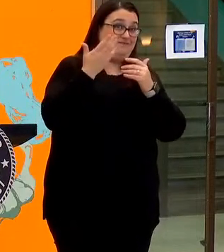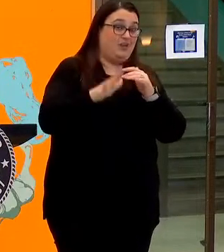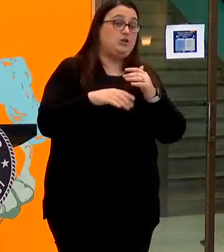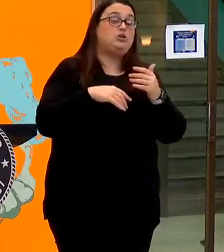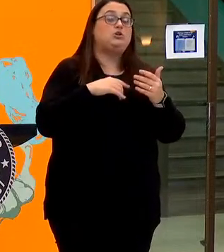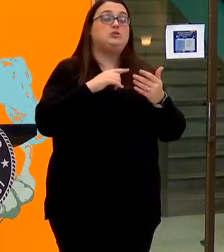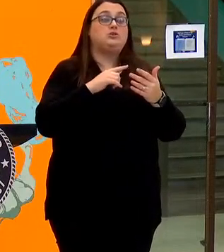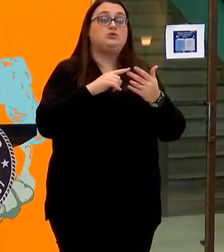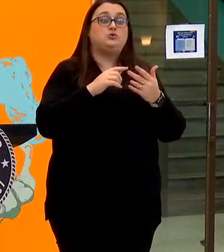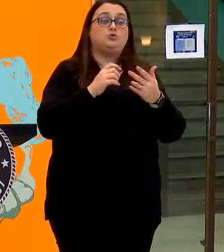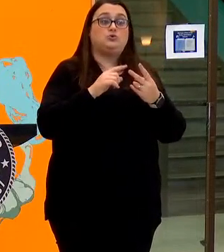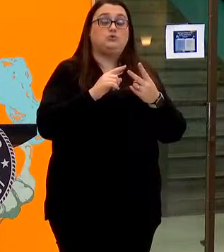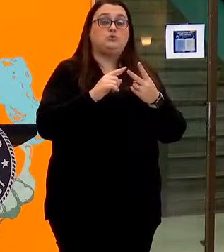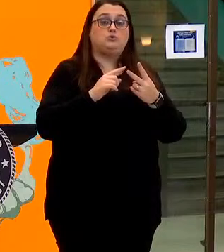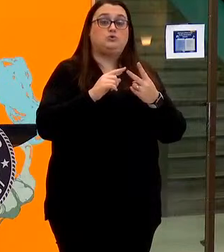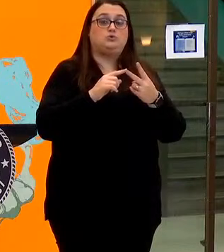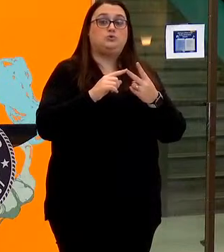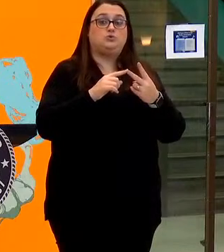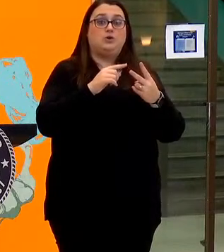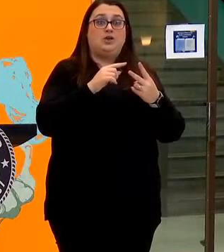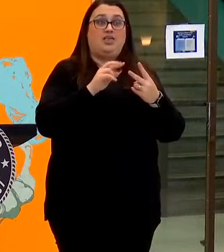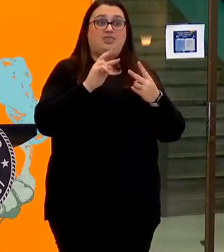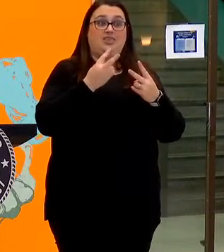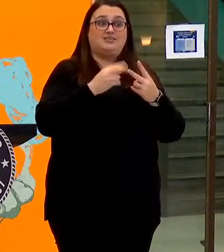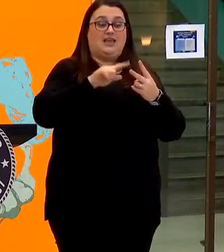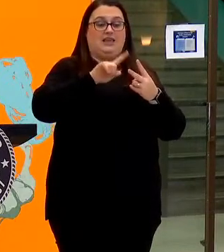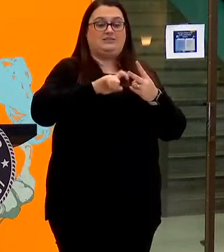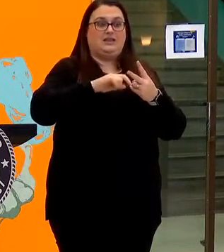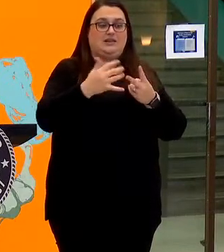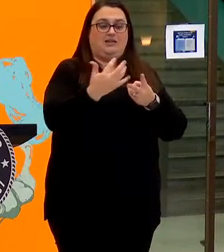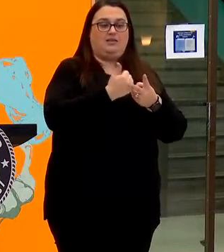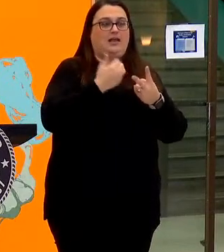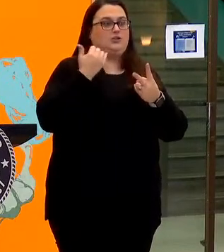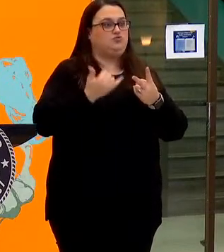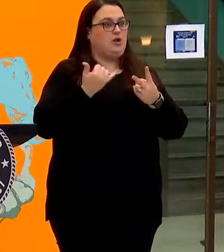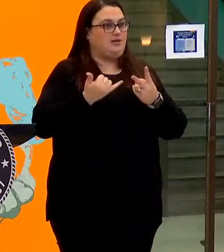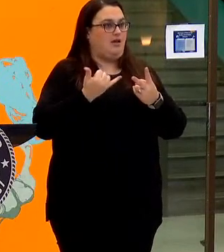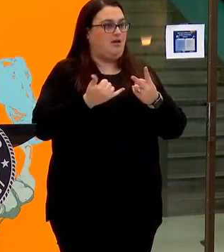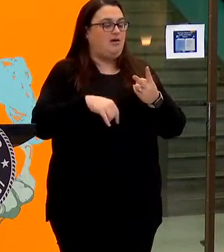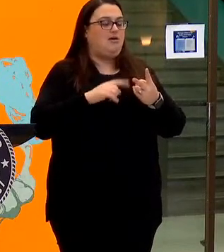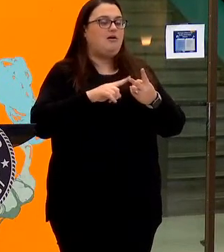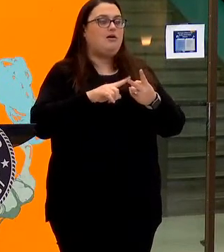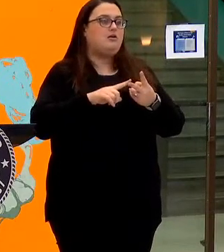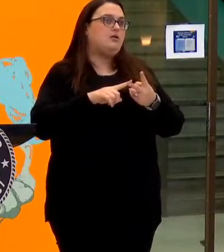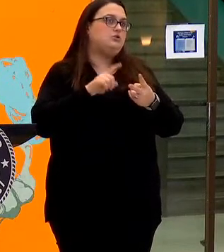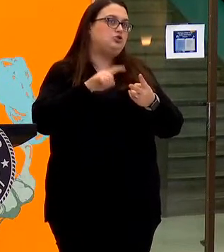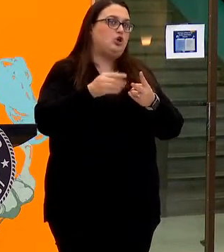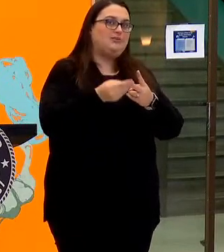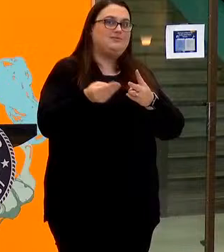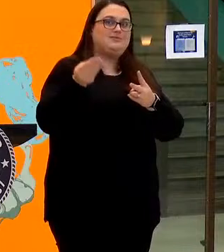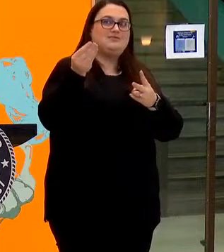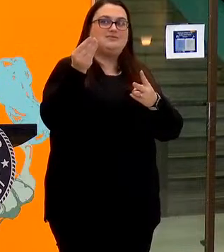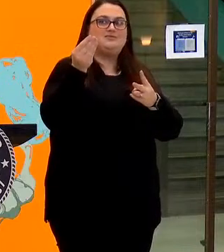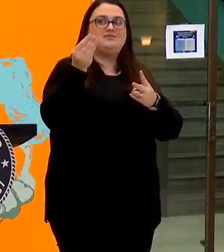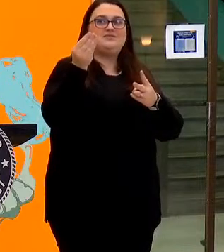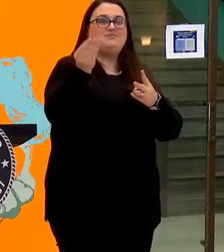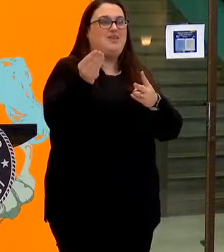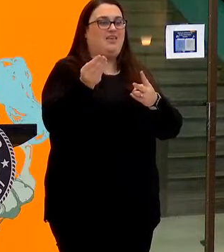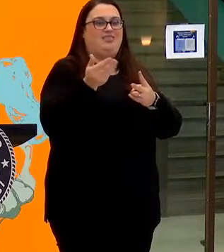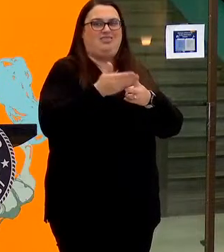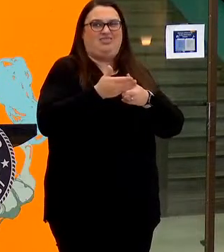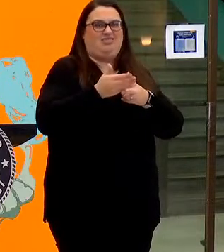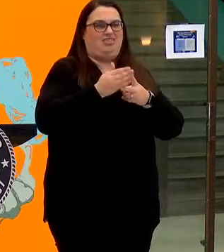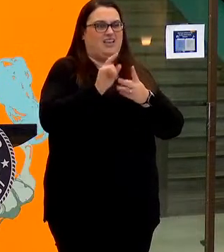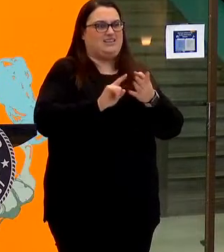so we're doing the second round of collection right now, and that should be within the hour or